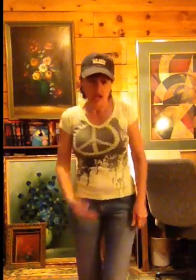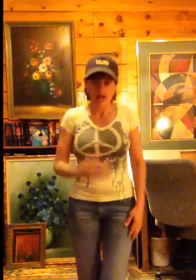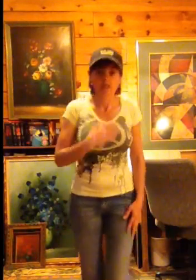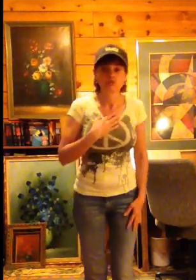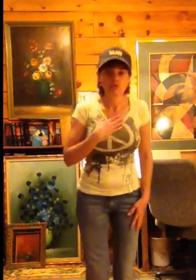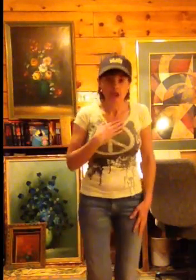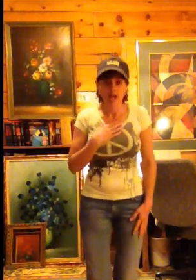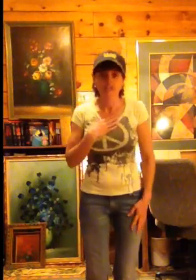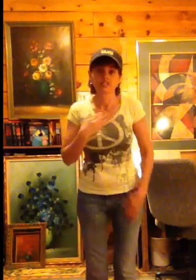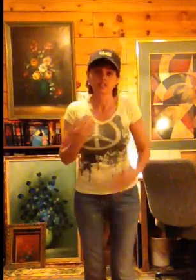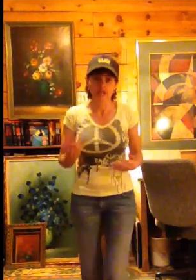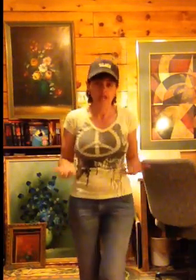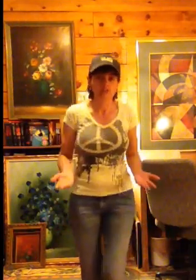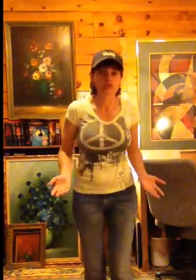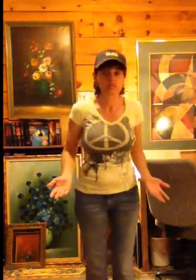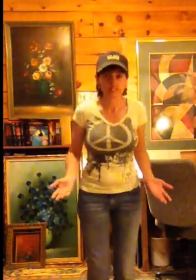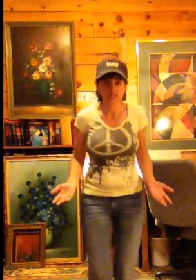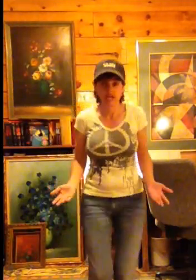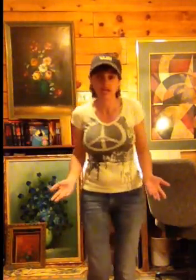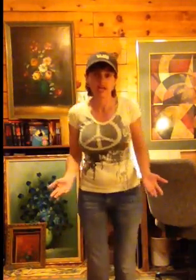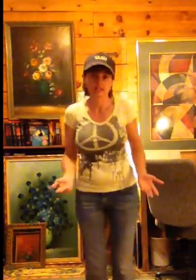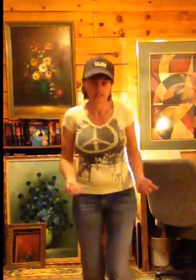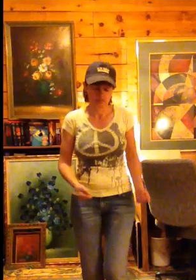I am trying to understand